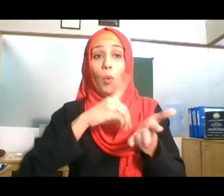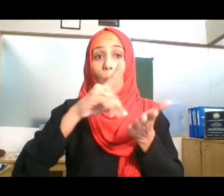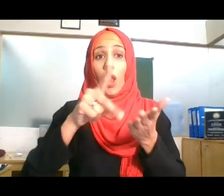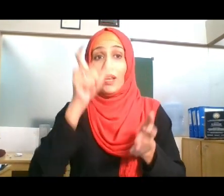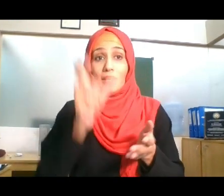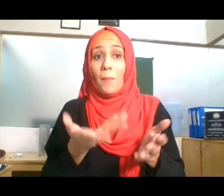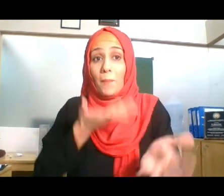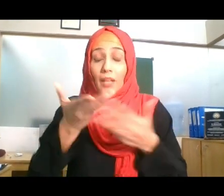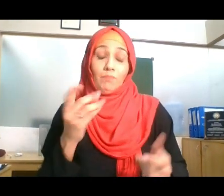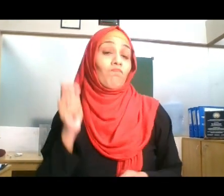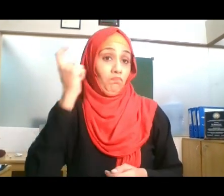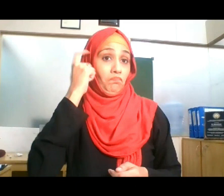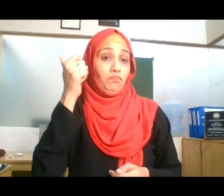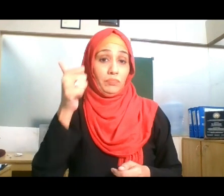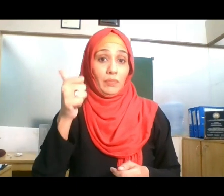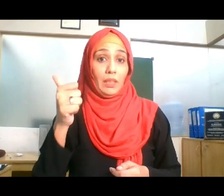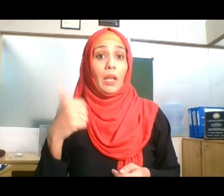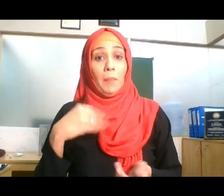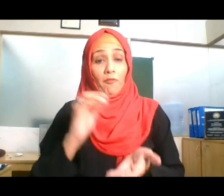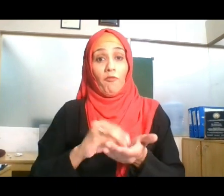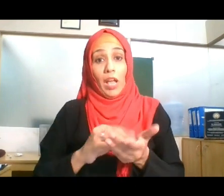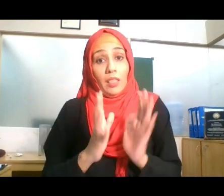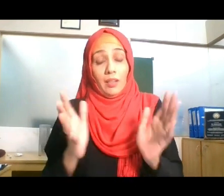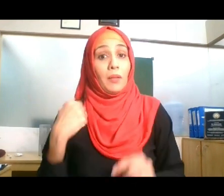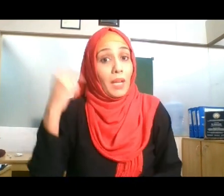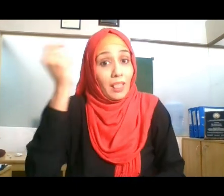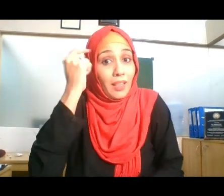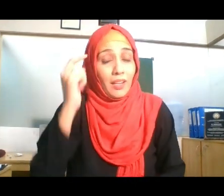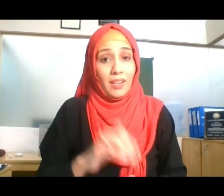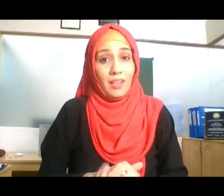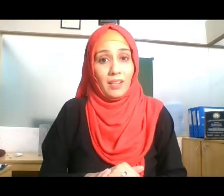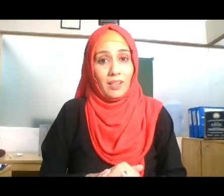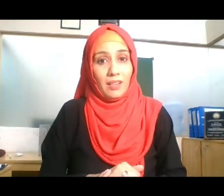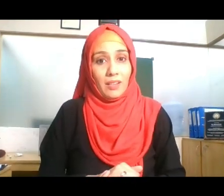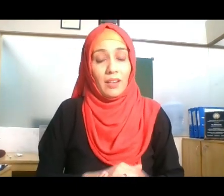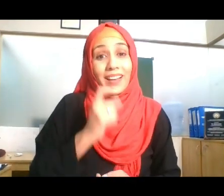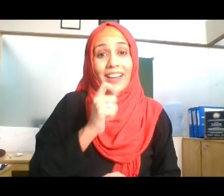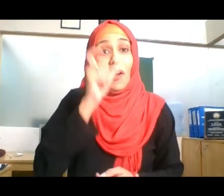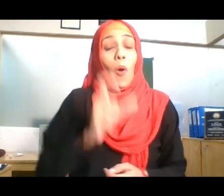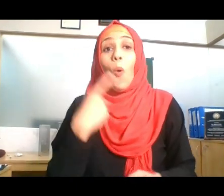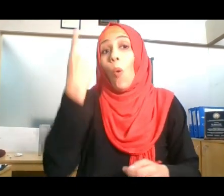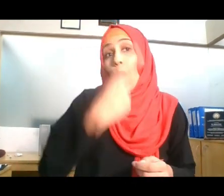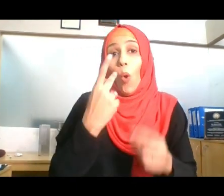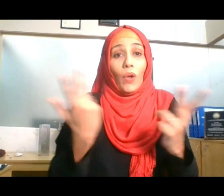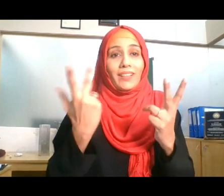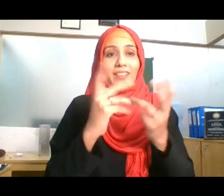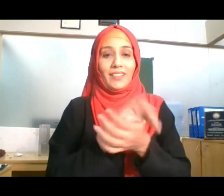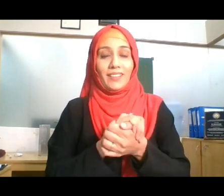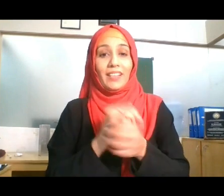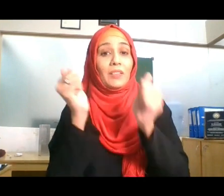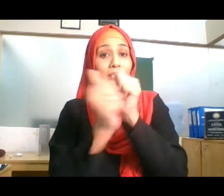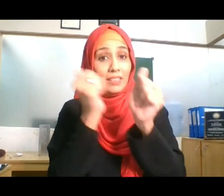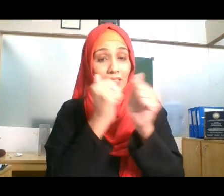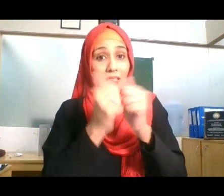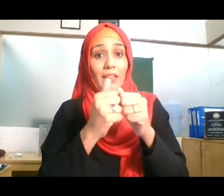amazing. And I think there's so much more that can be done. And when you think about it, think of a blind person who is using a screen